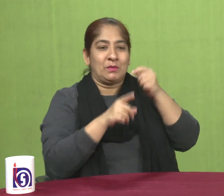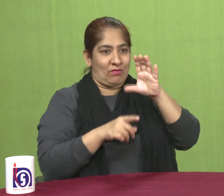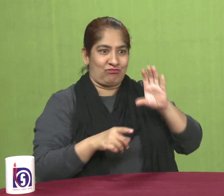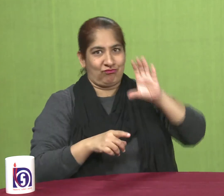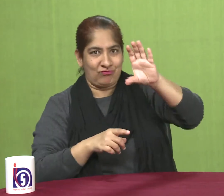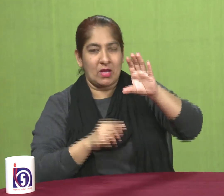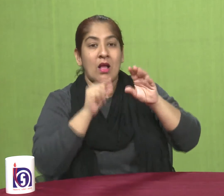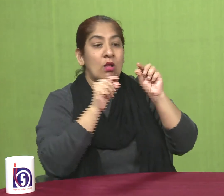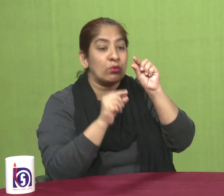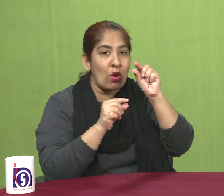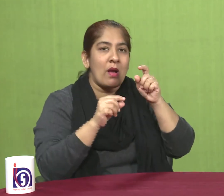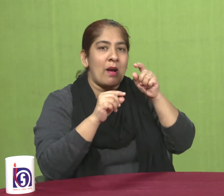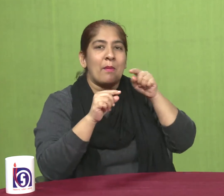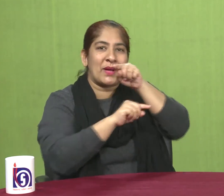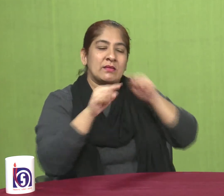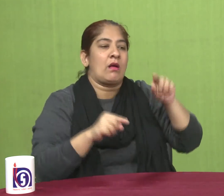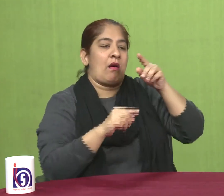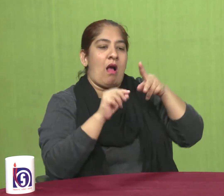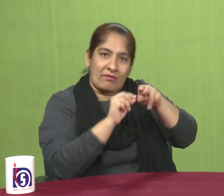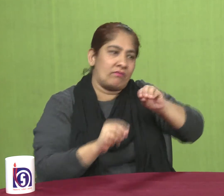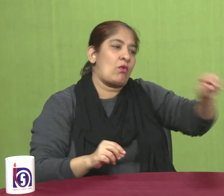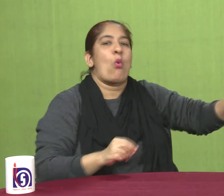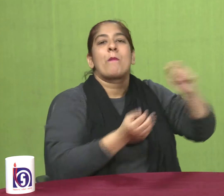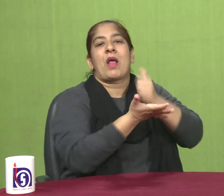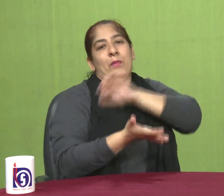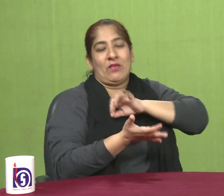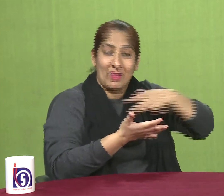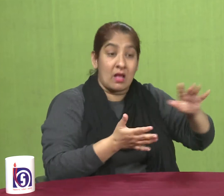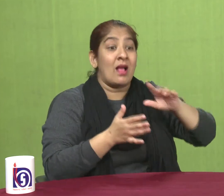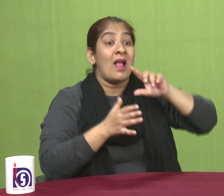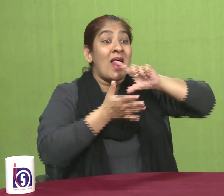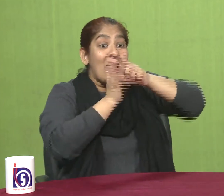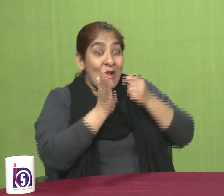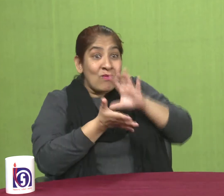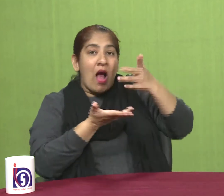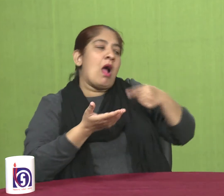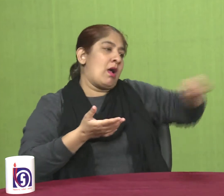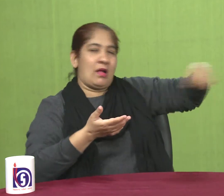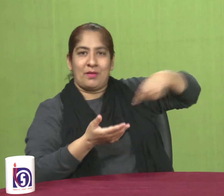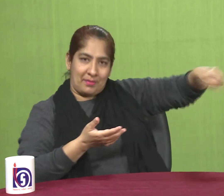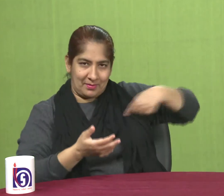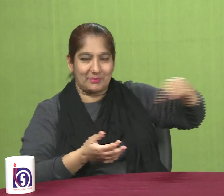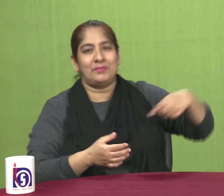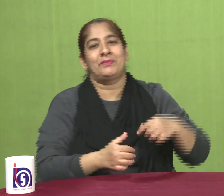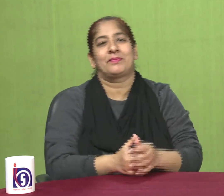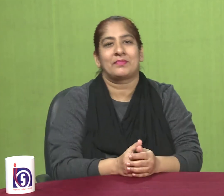take the money from them. And then you can later contact the bank and pay your money.